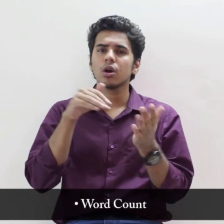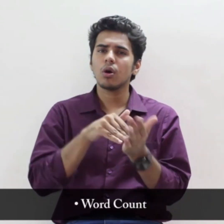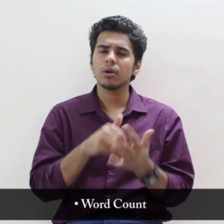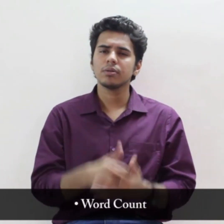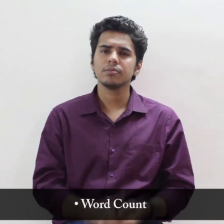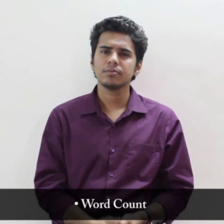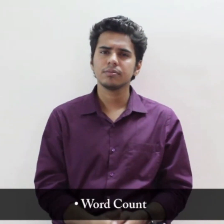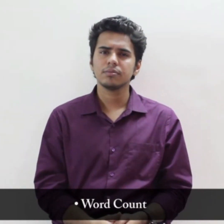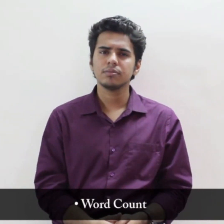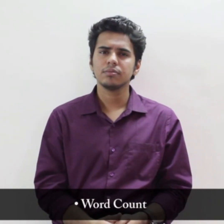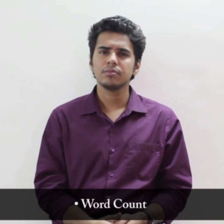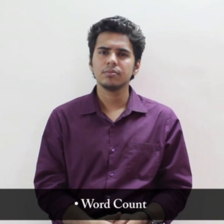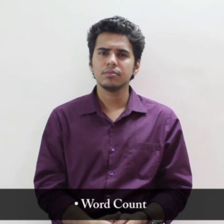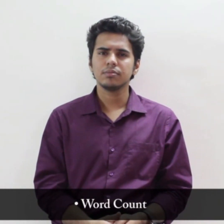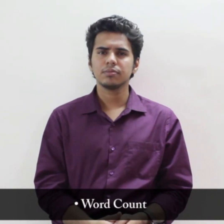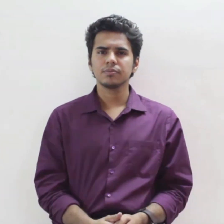word count,